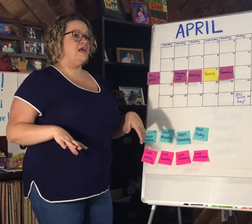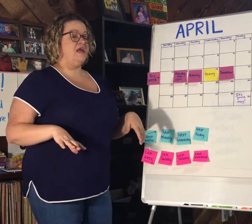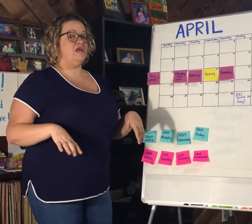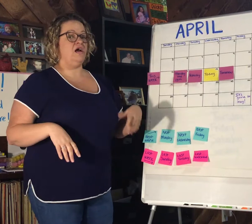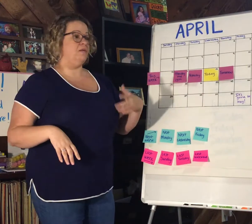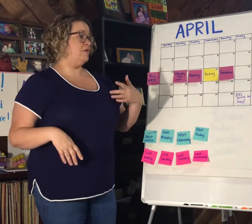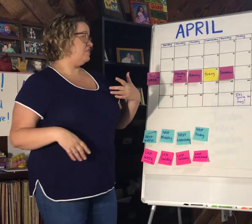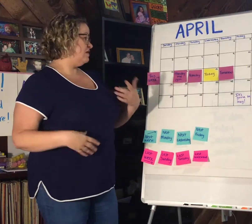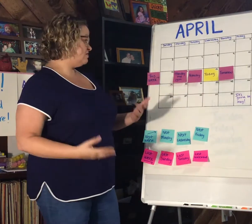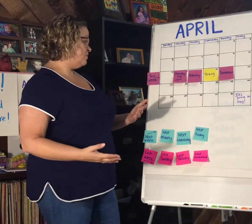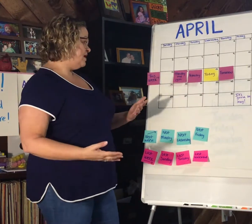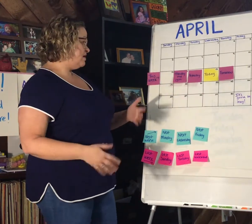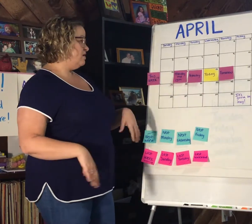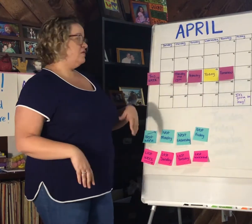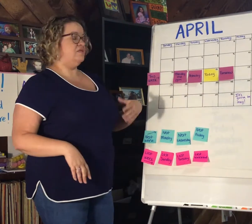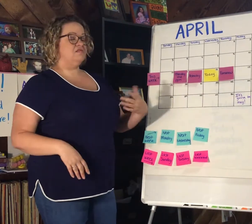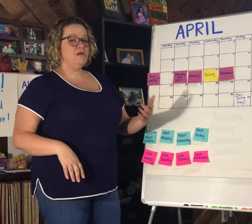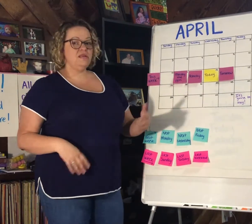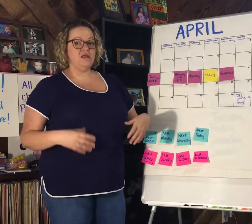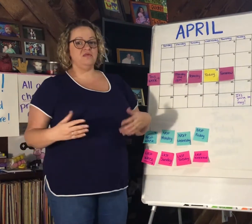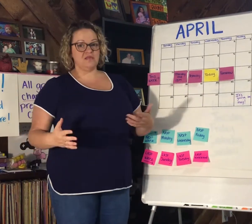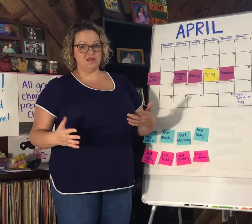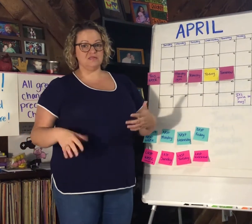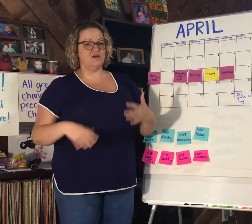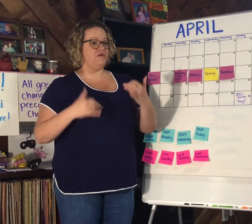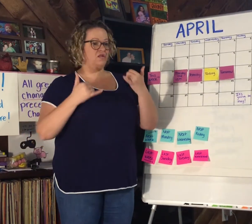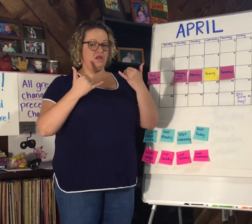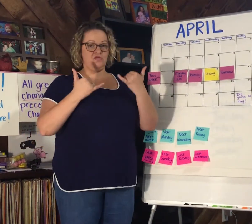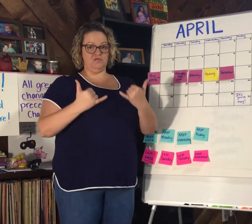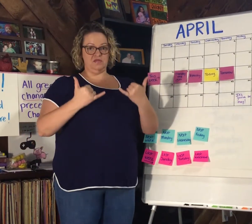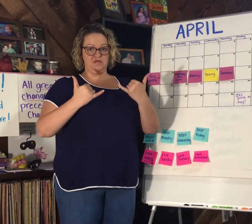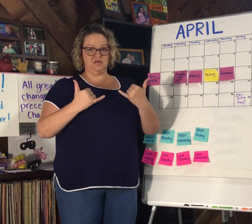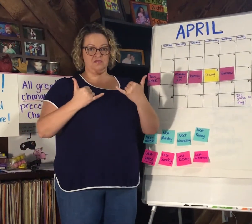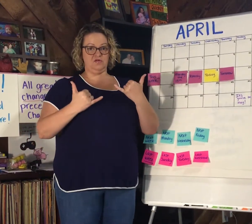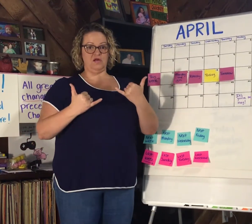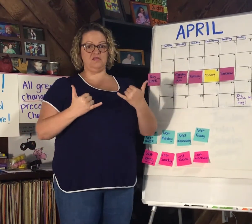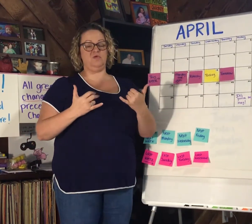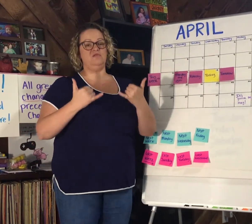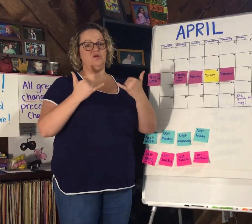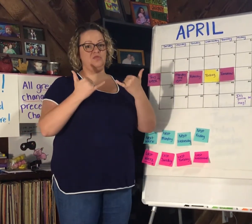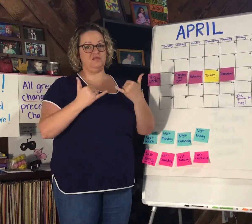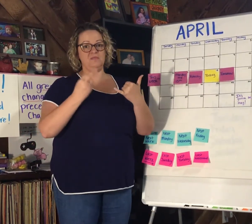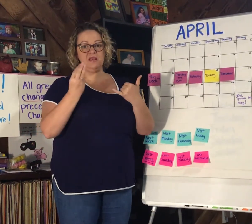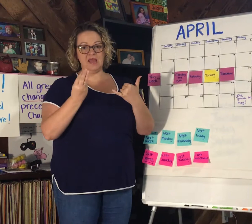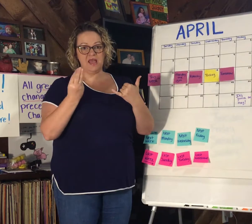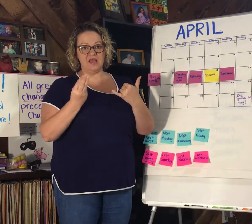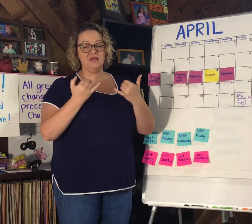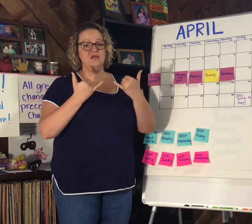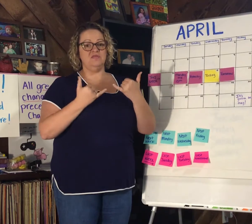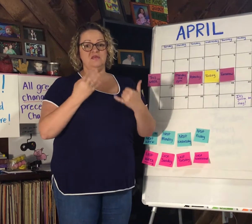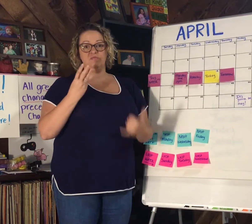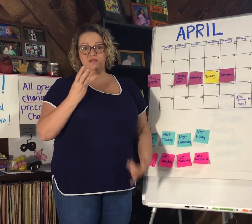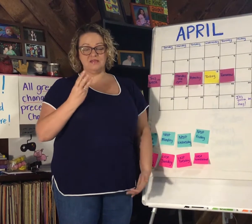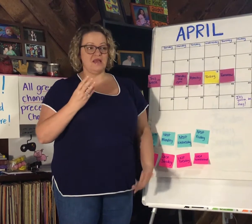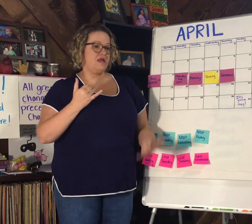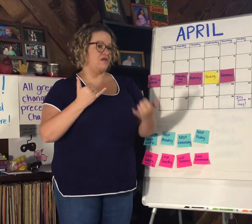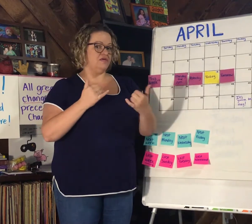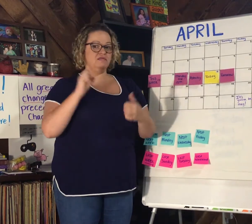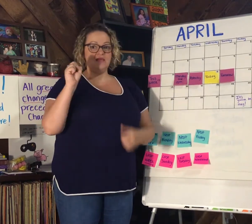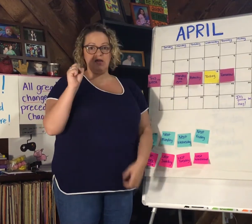say this week, this Monday, this kind of stuff, it turns into this across the board. So this Monday, this Wednesday, this